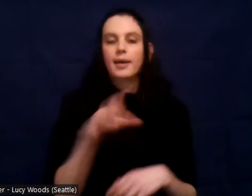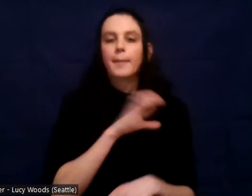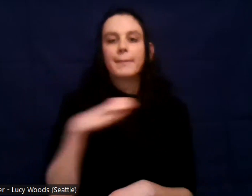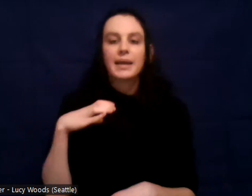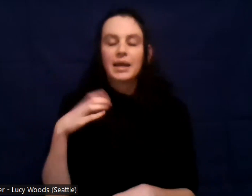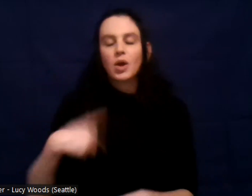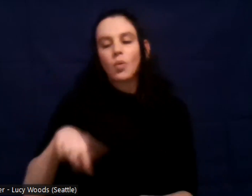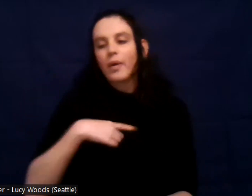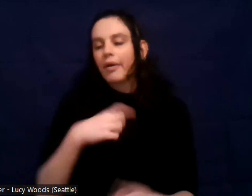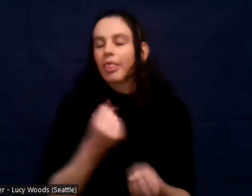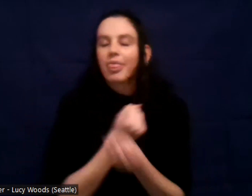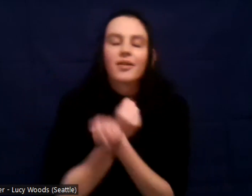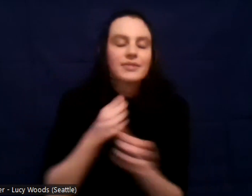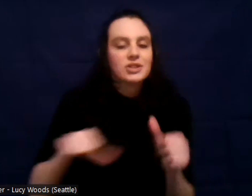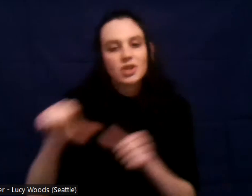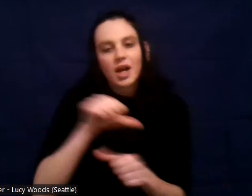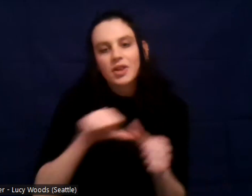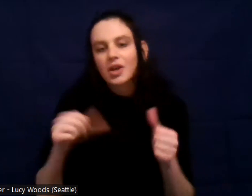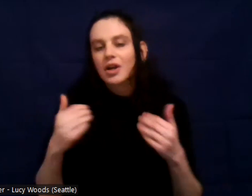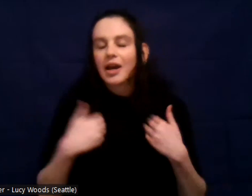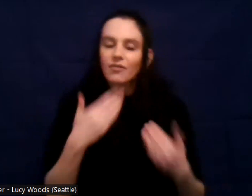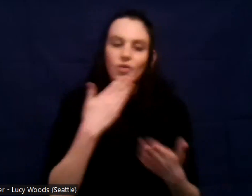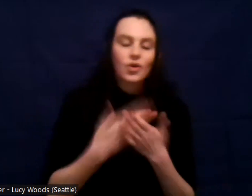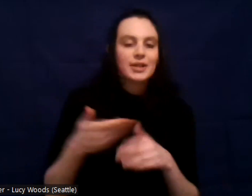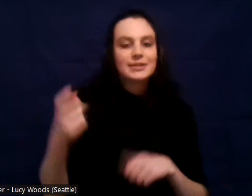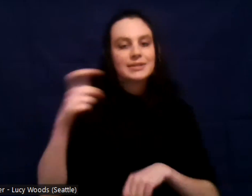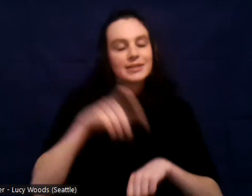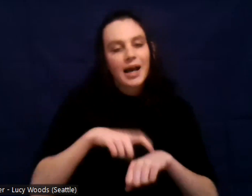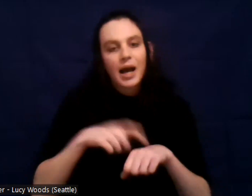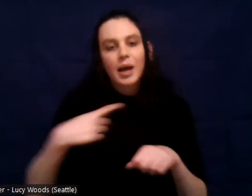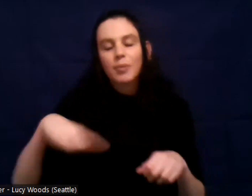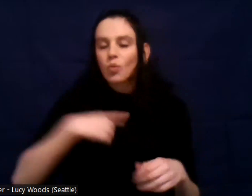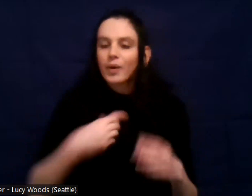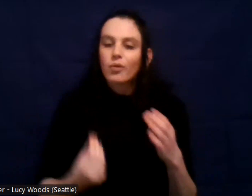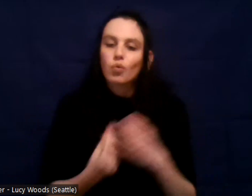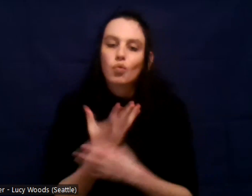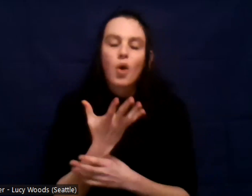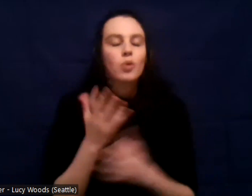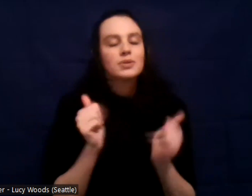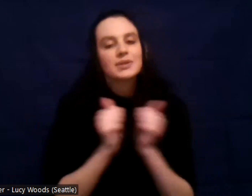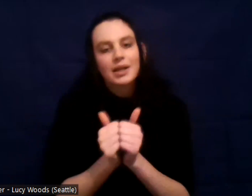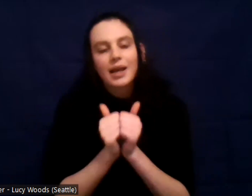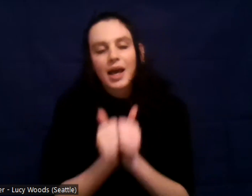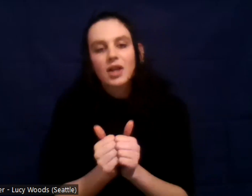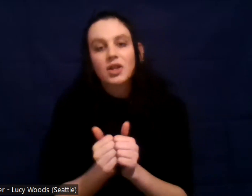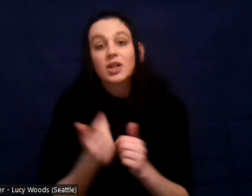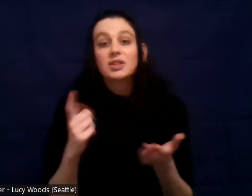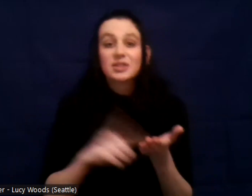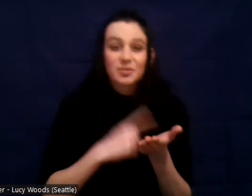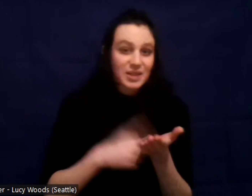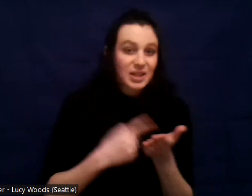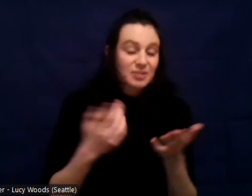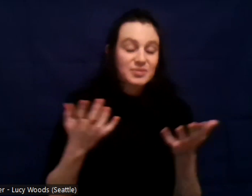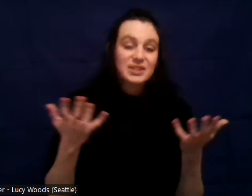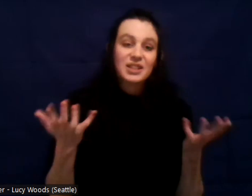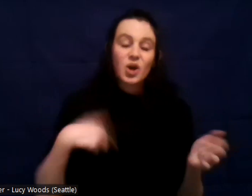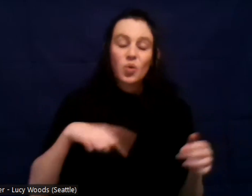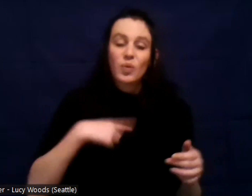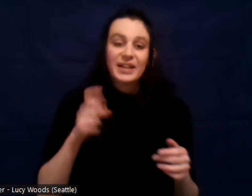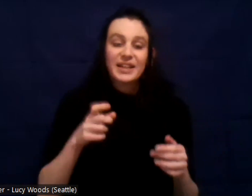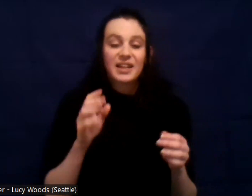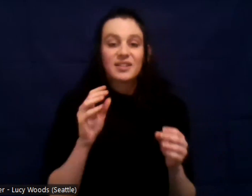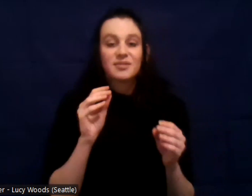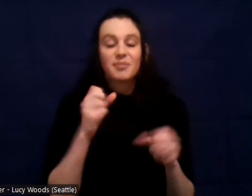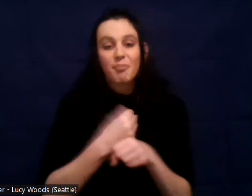up. We have a good time. We grow together. Sometimes it's messy. Sometimes we have to make amends to each other because life and